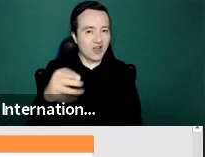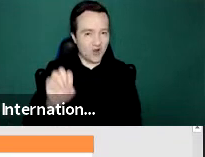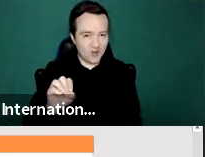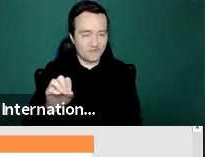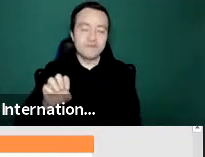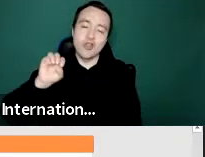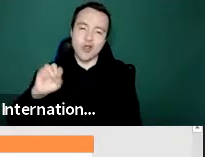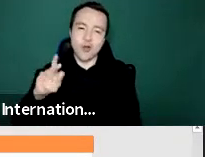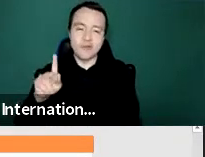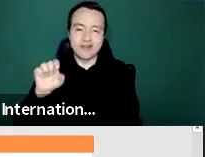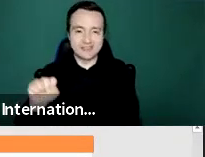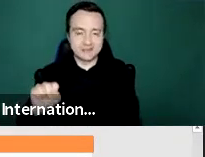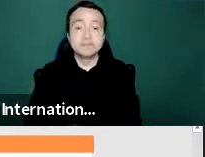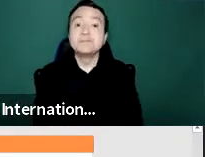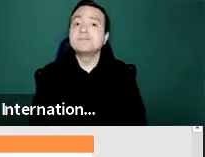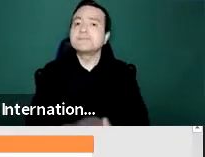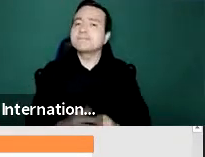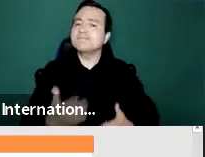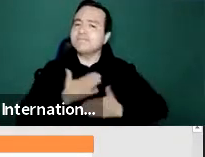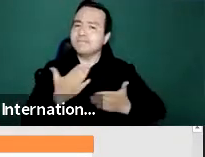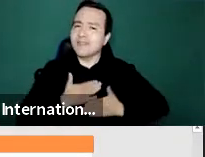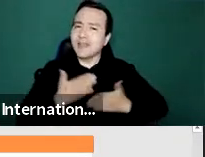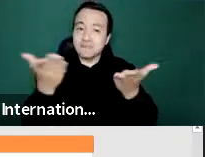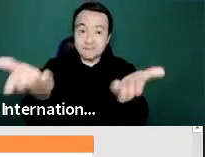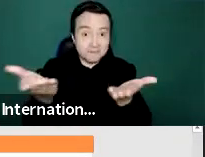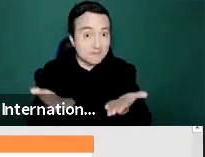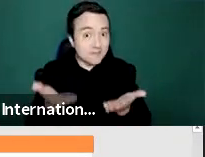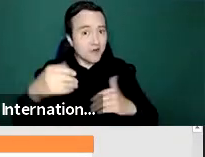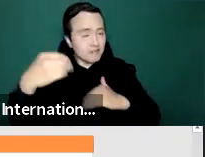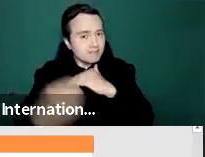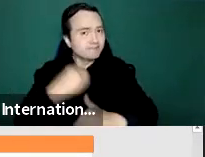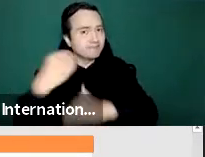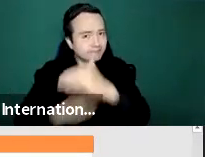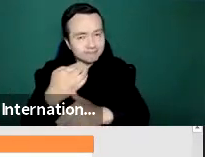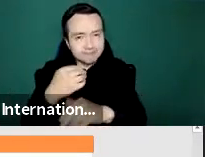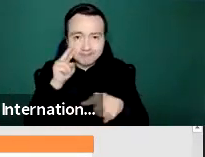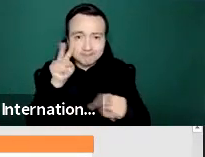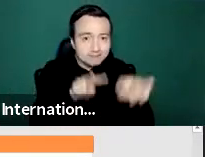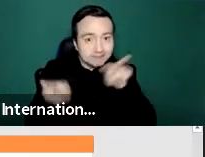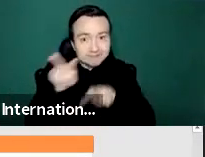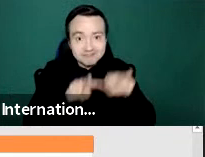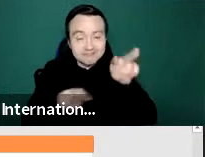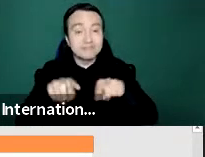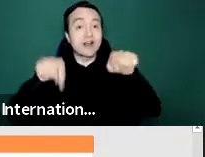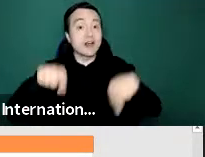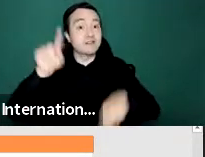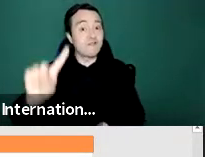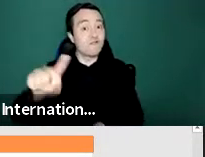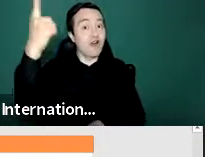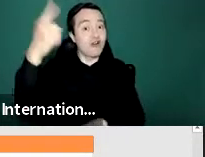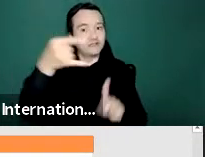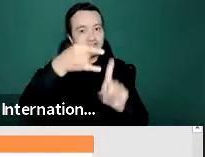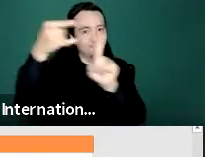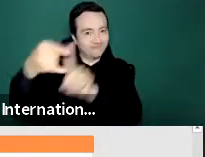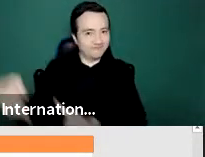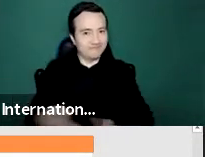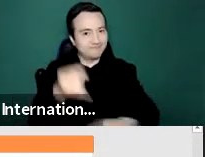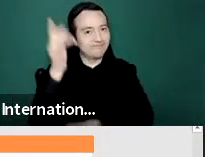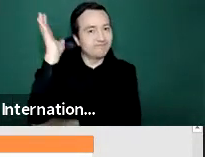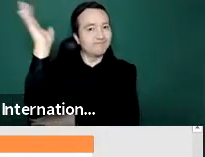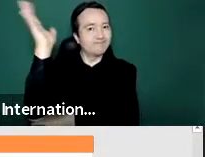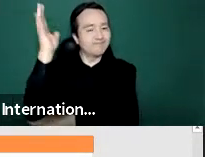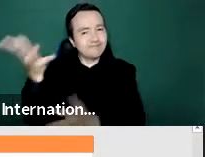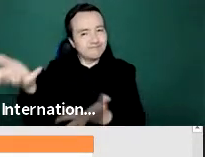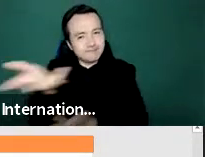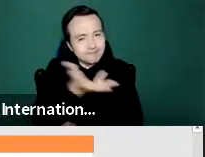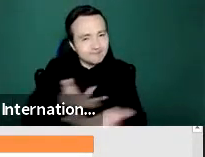you all join us this morning for the first webinar on the Essential Public Health Functions